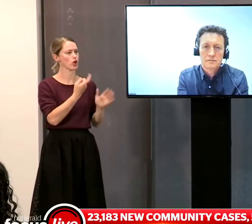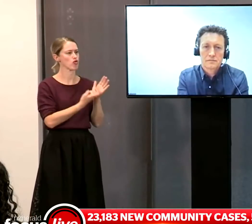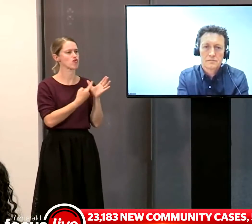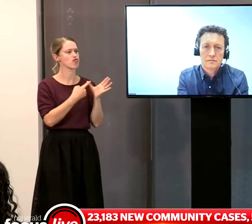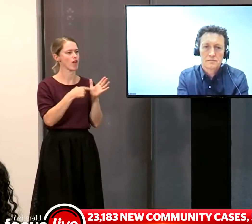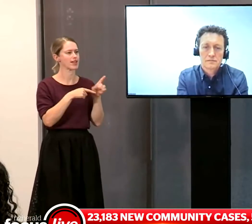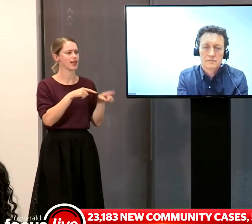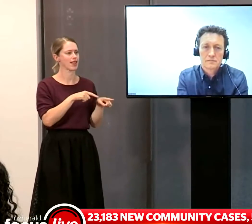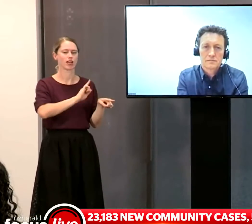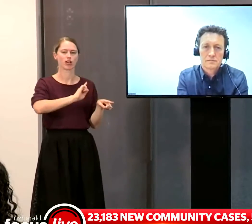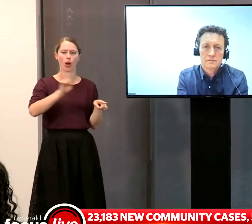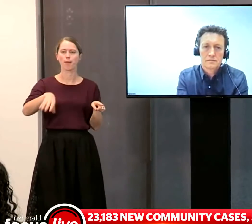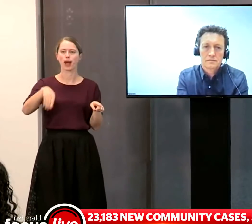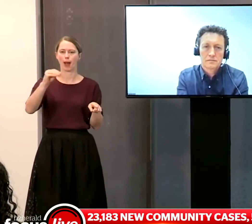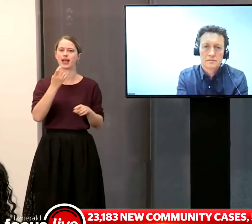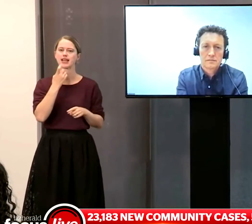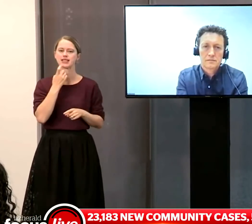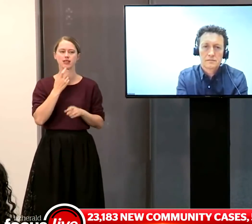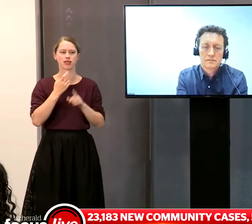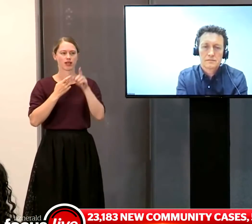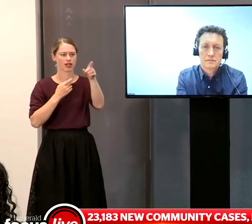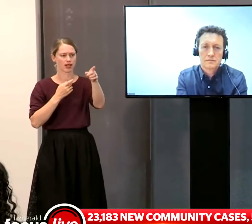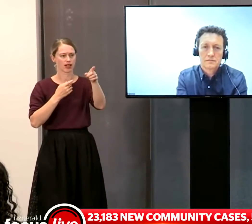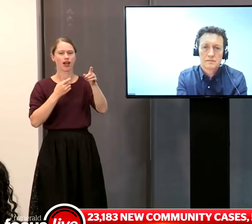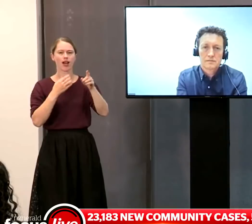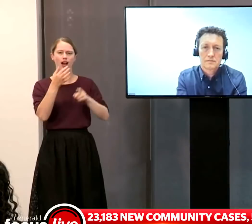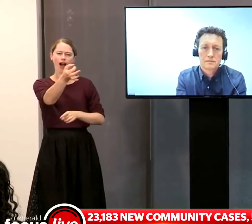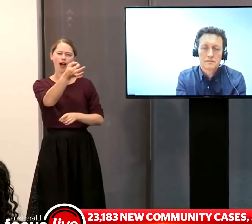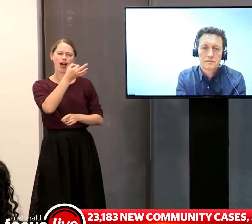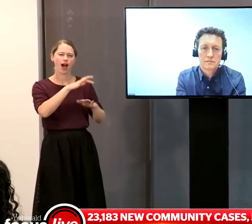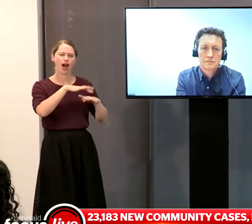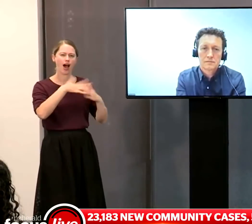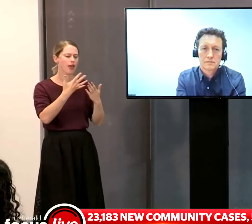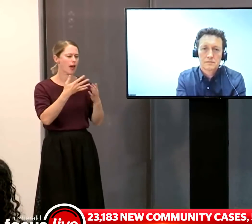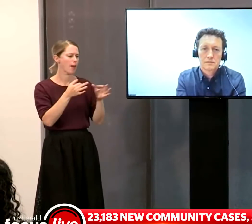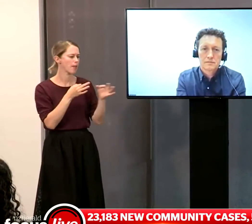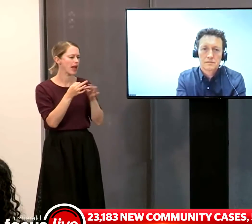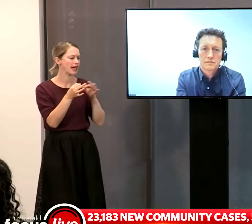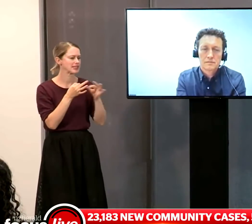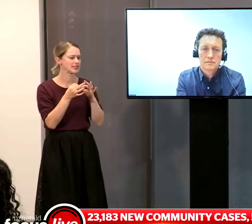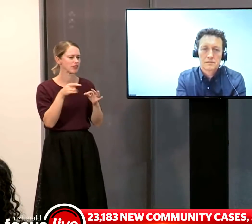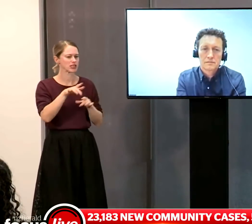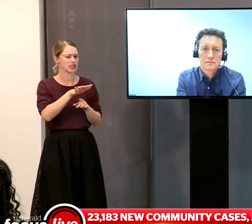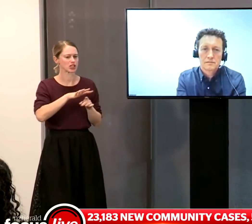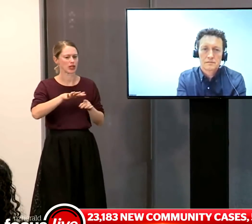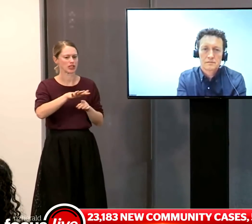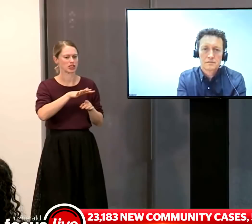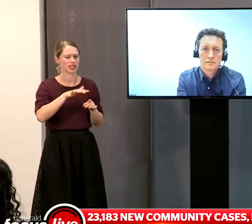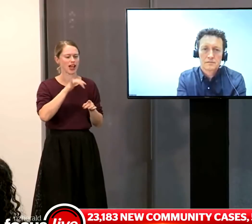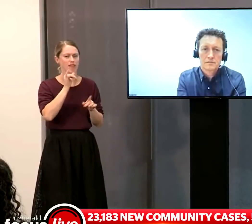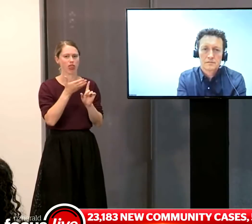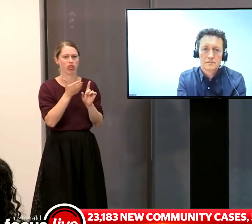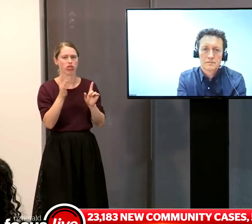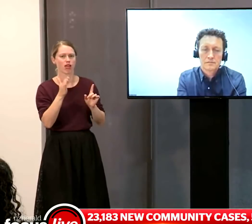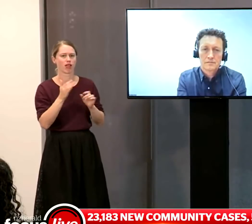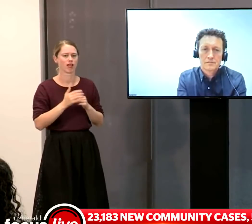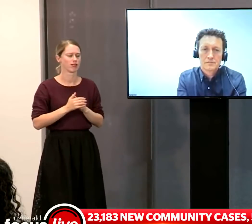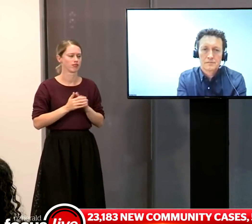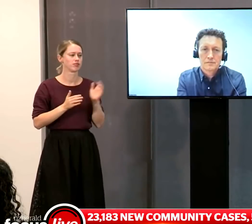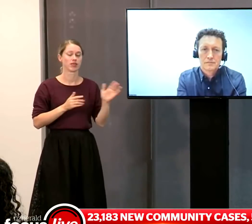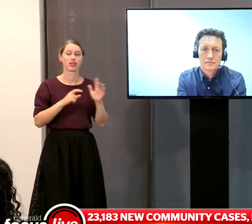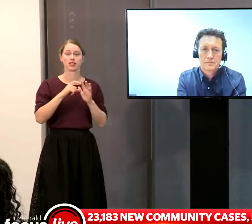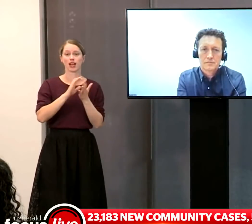their tests quite smoothly. Are there any more contingency plans in the works for this? The